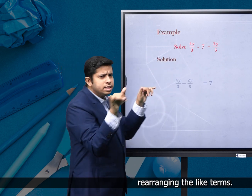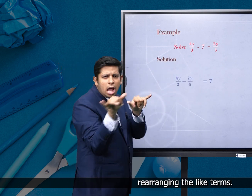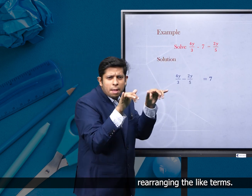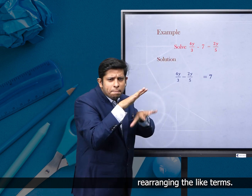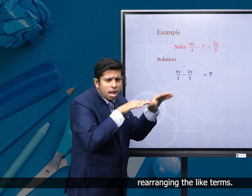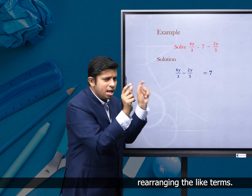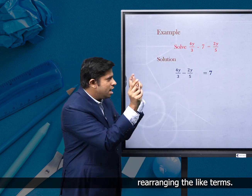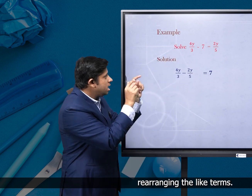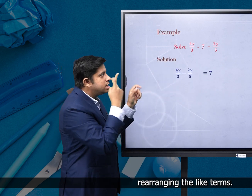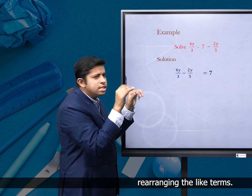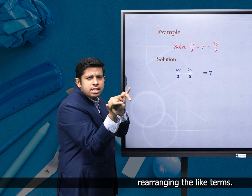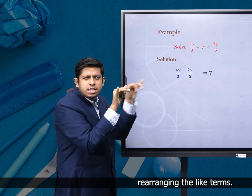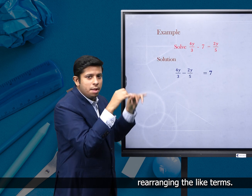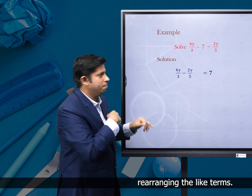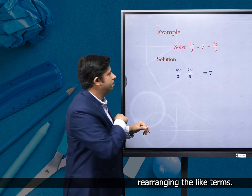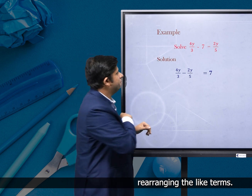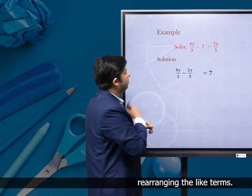Rearranging the like terms.